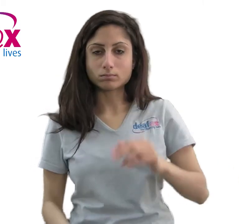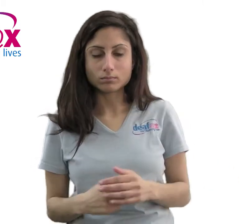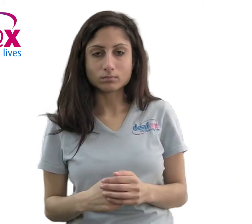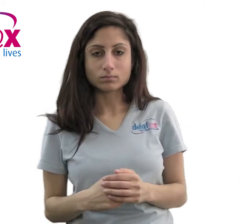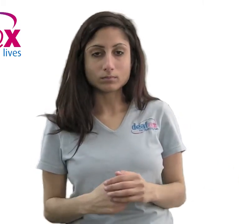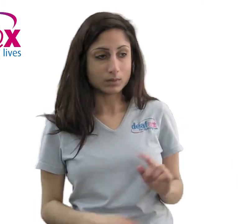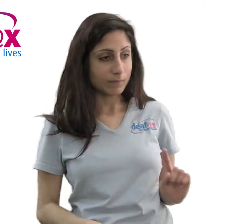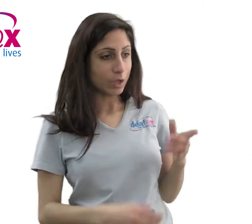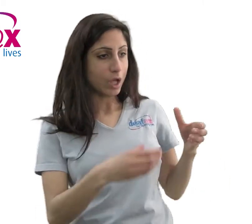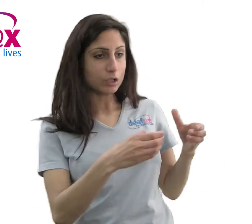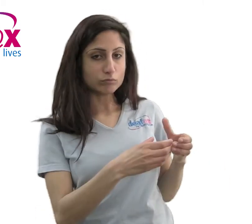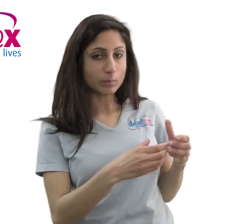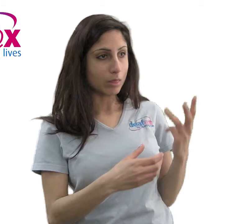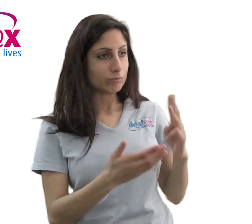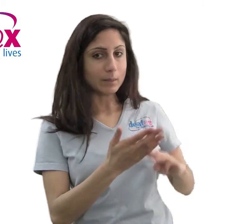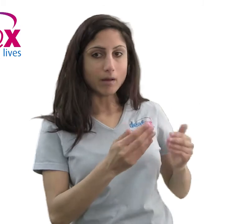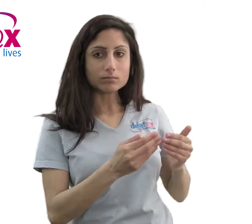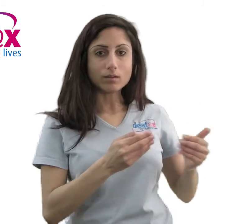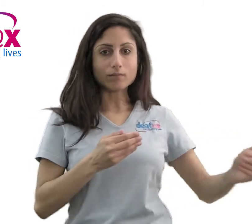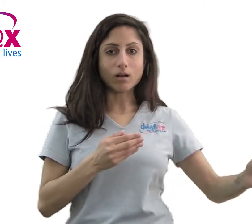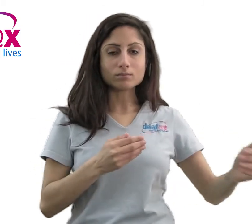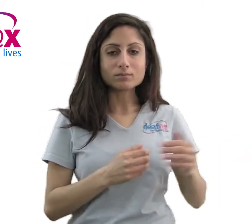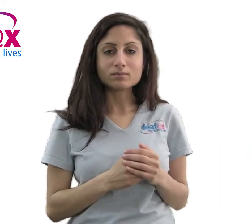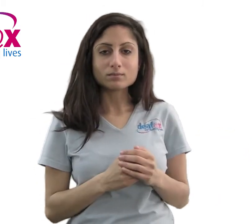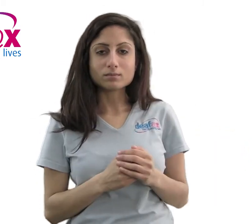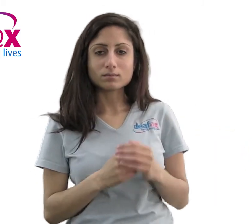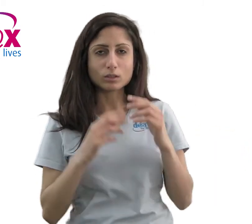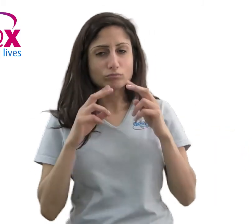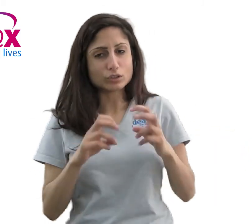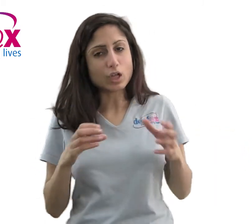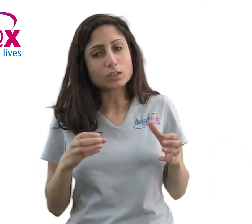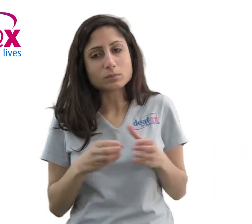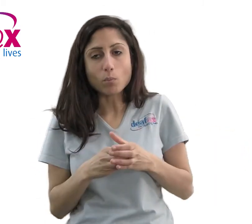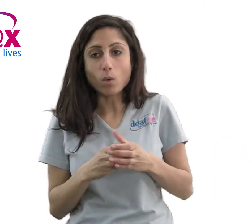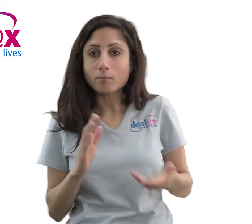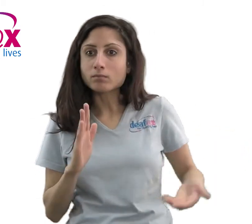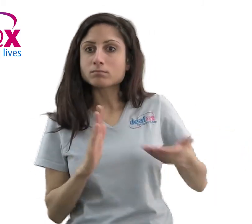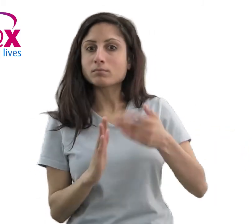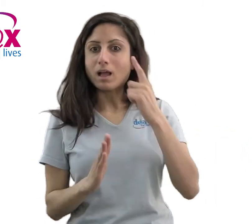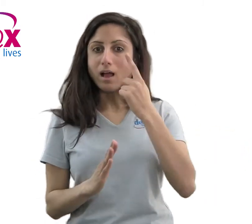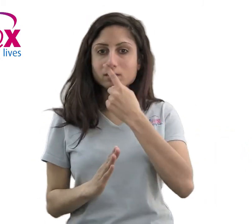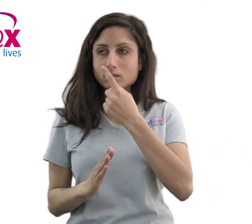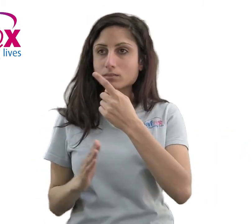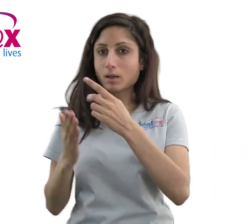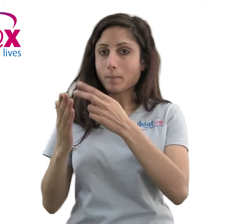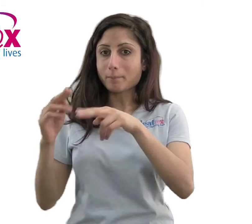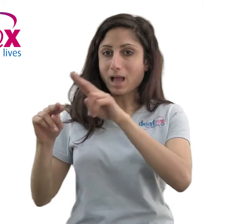The age at which babies generally sign is variable and depends on an observant parent. My father spotted the